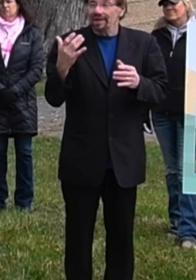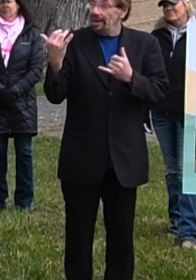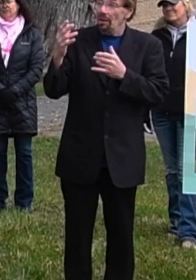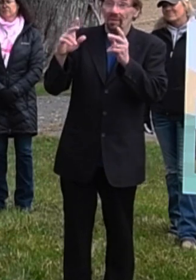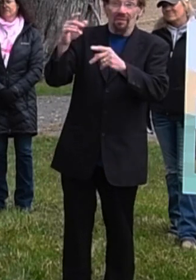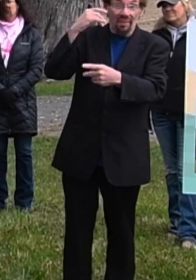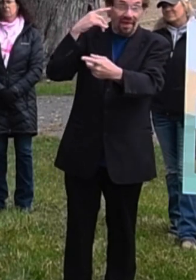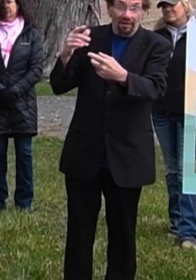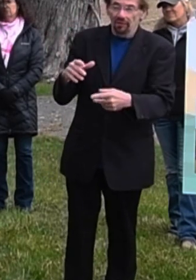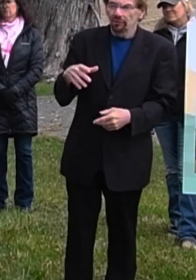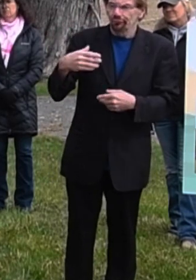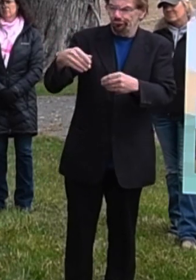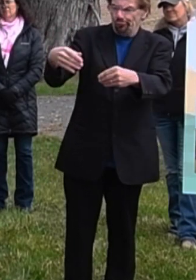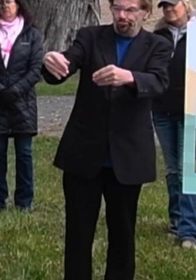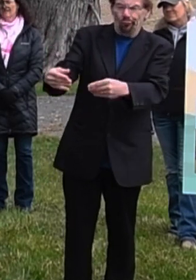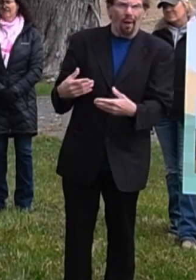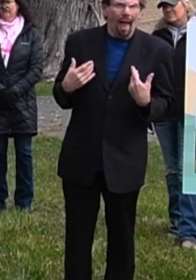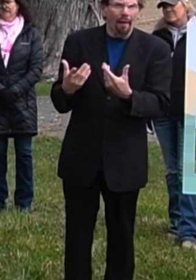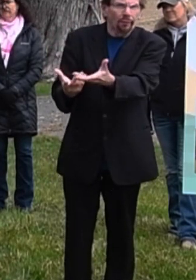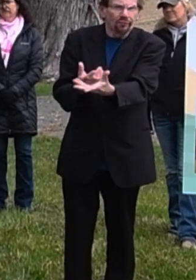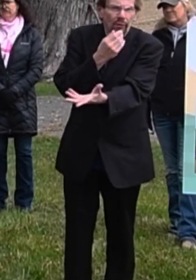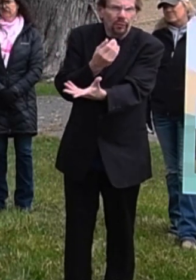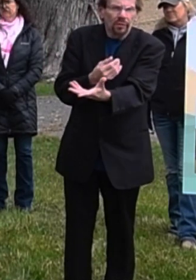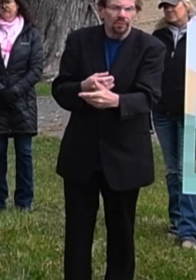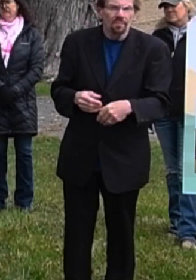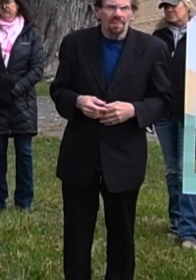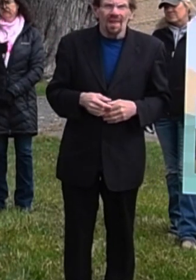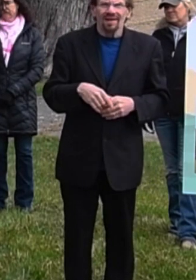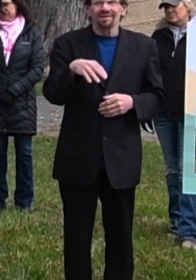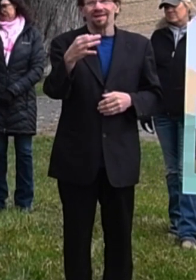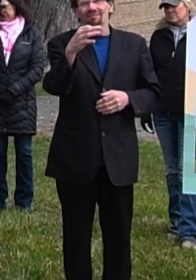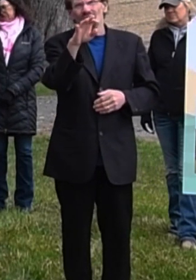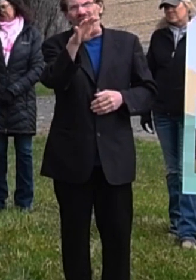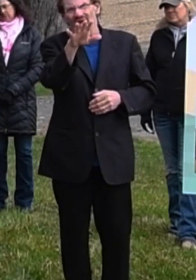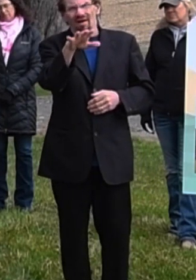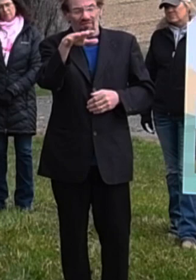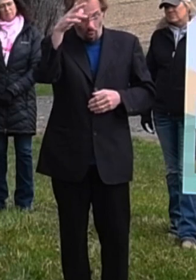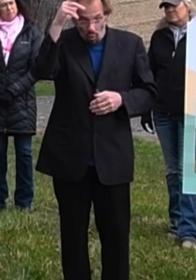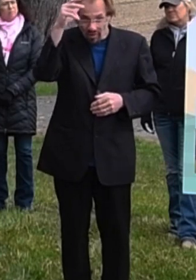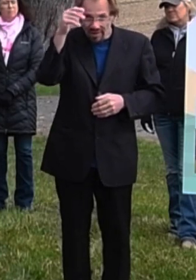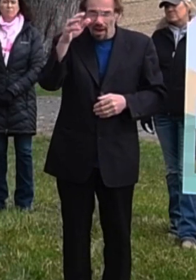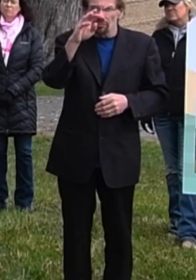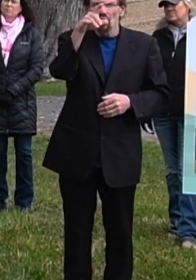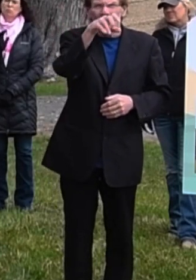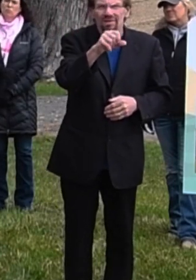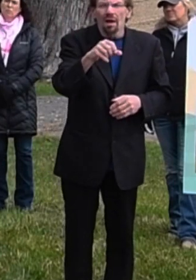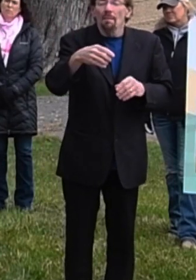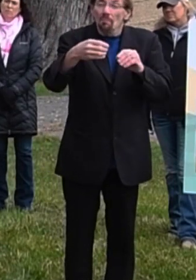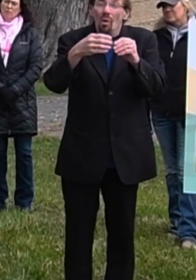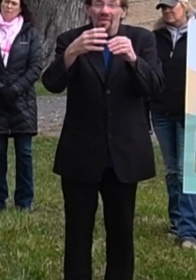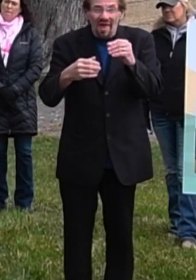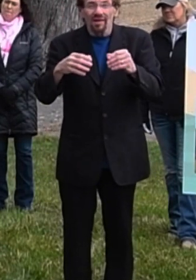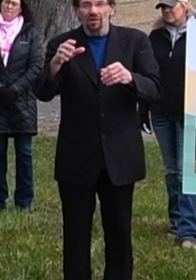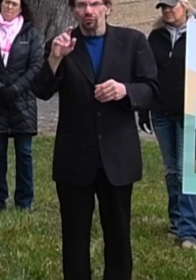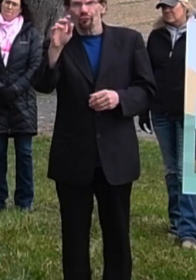store. In 1945, the number of horses and mules used for farming outnumbered tractors by about 6 to